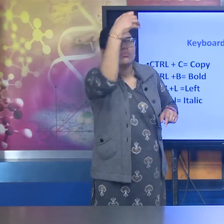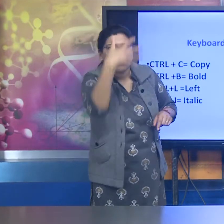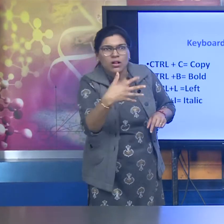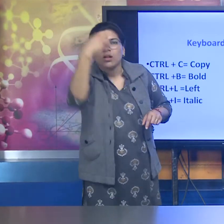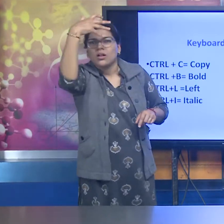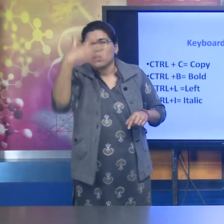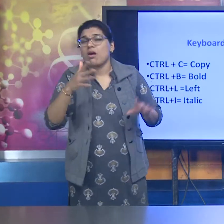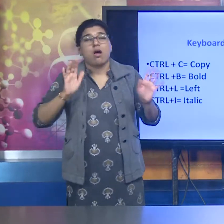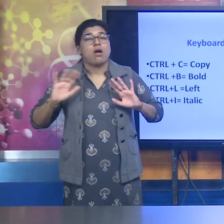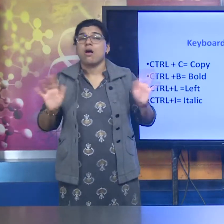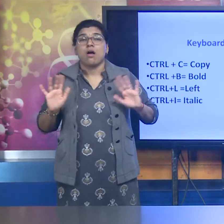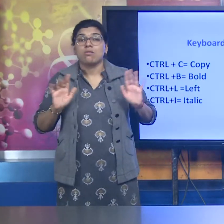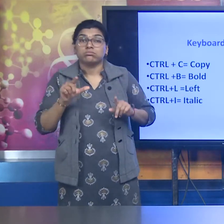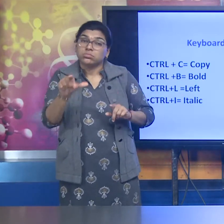How we can easily